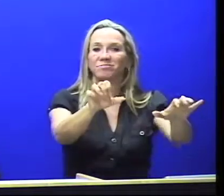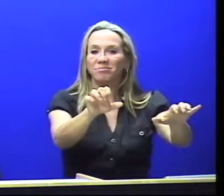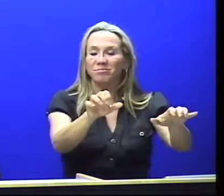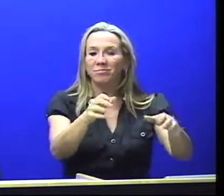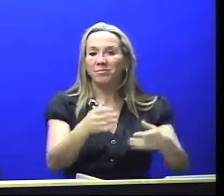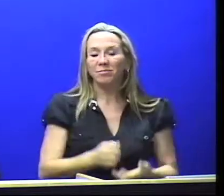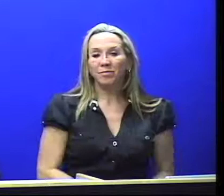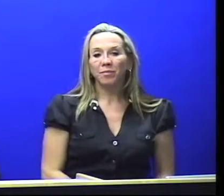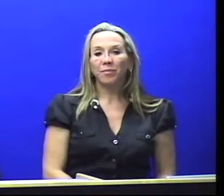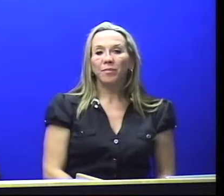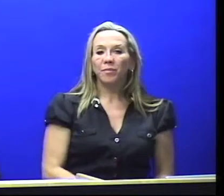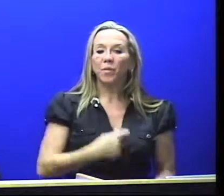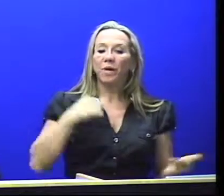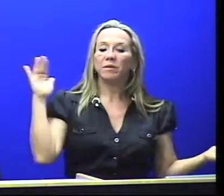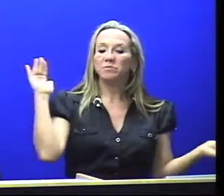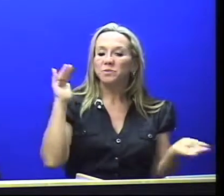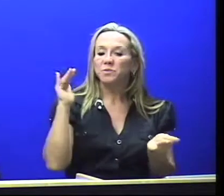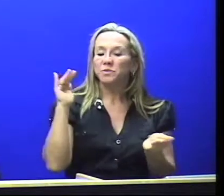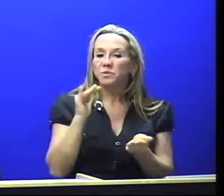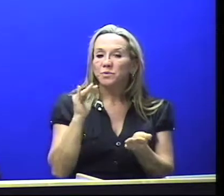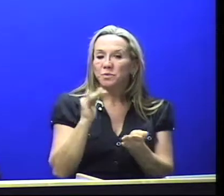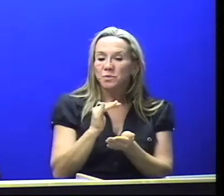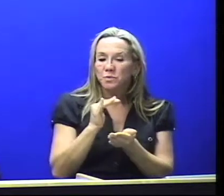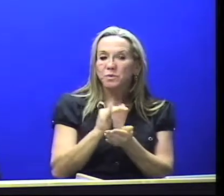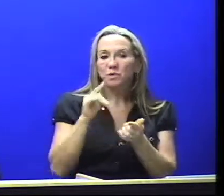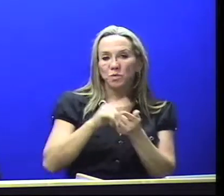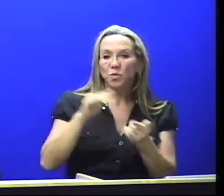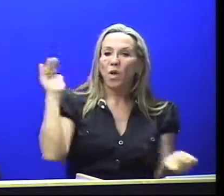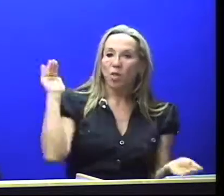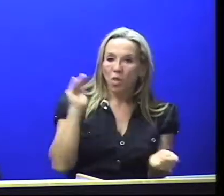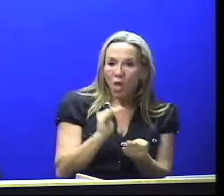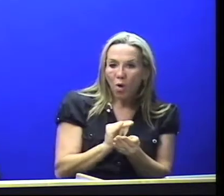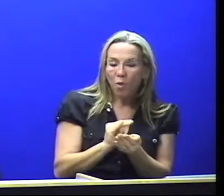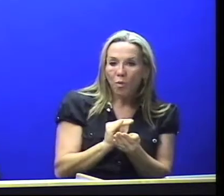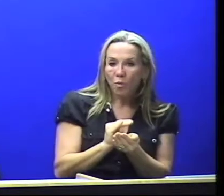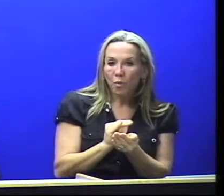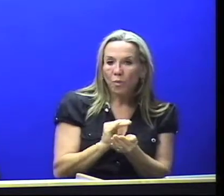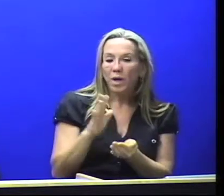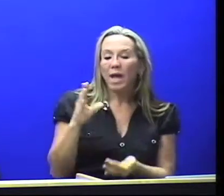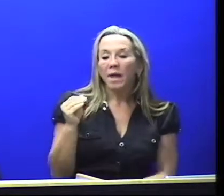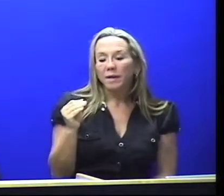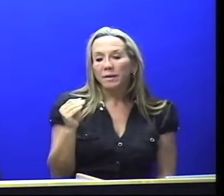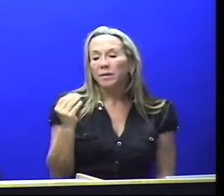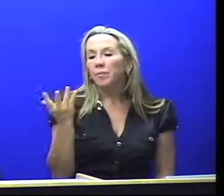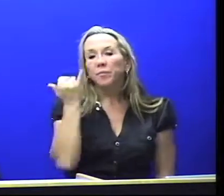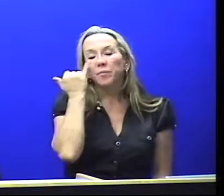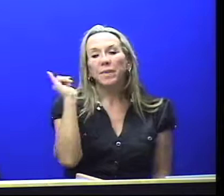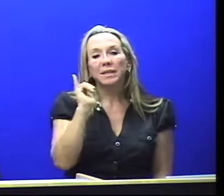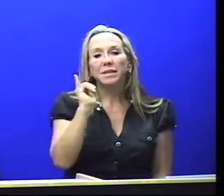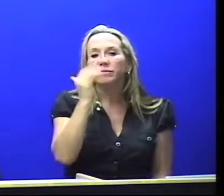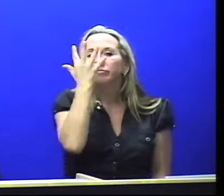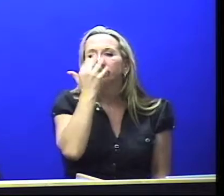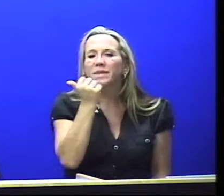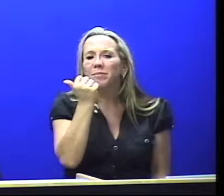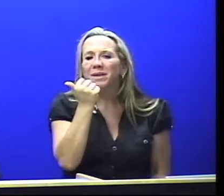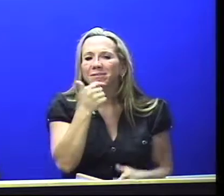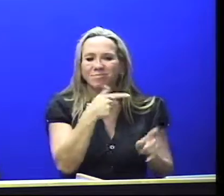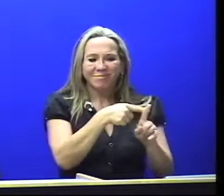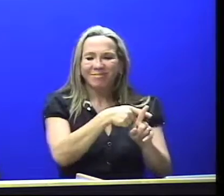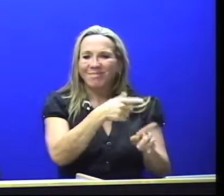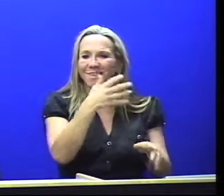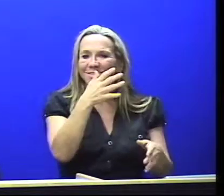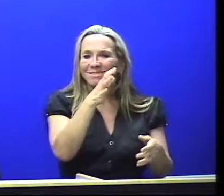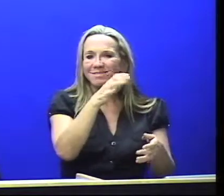We get it down to a very low point, and it's like sleeping, and it sleeps